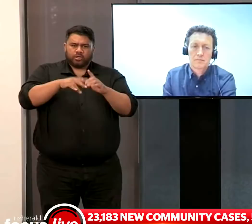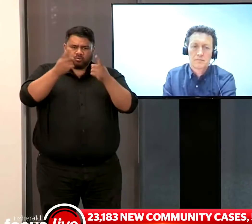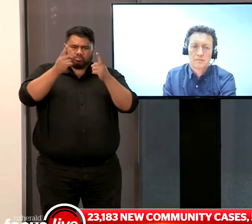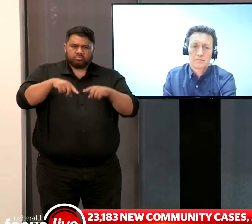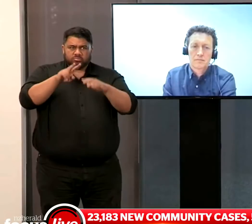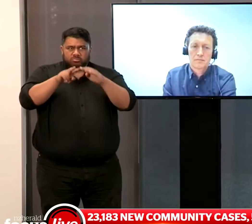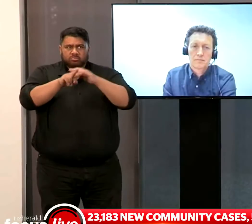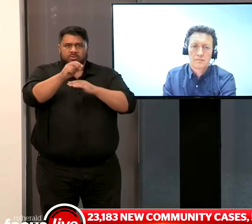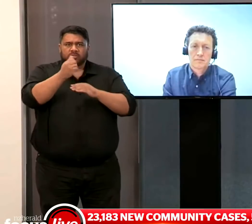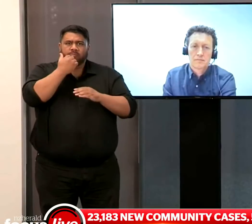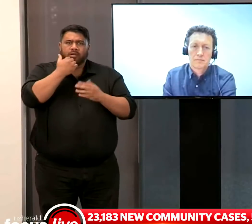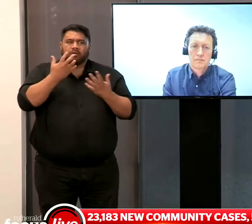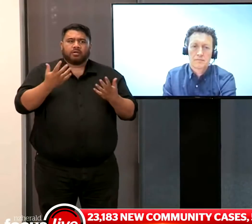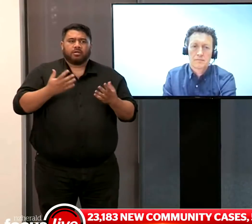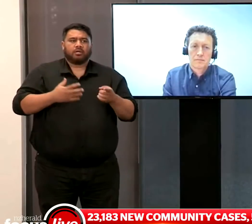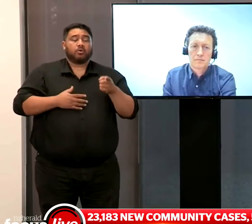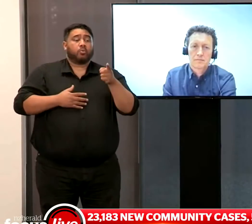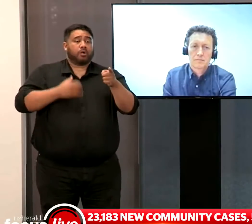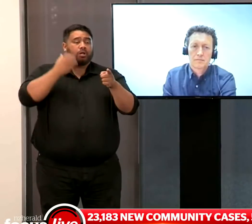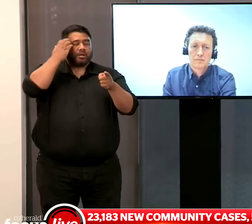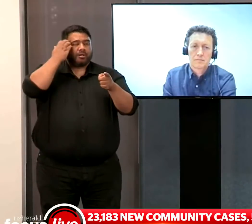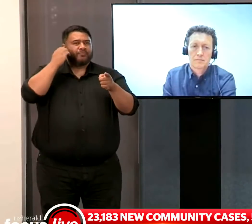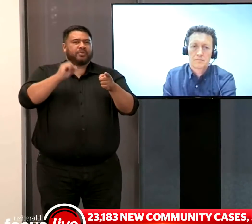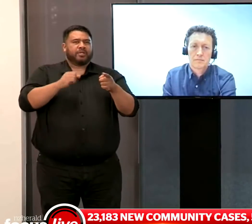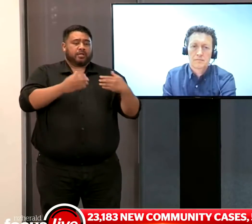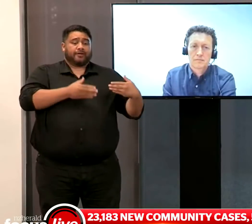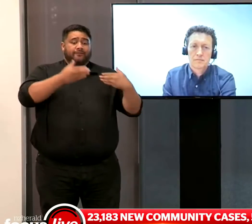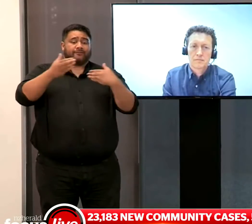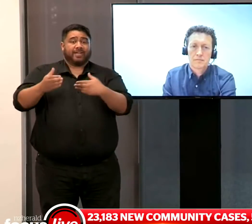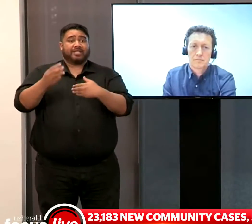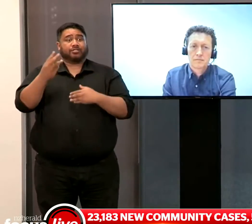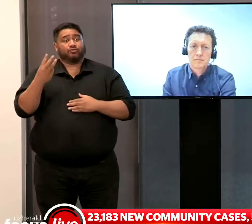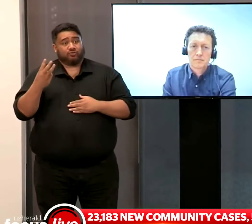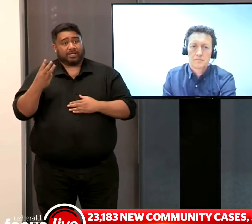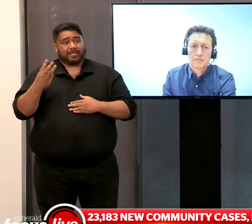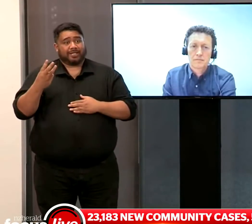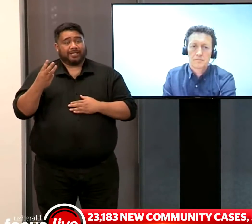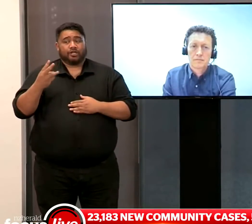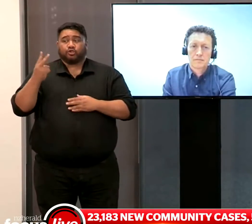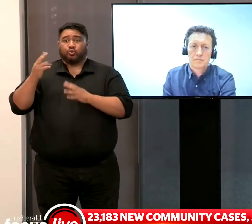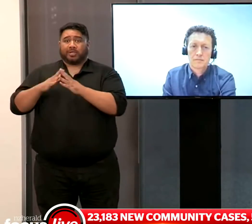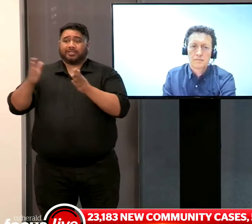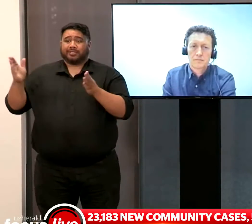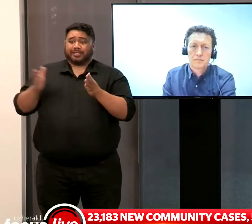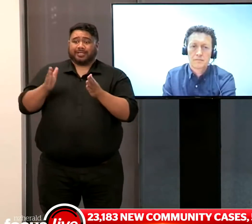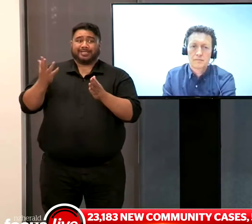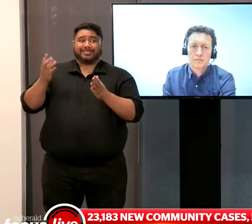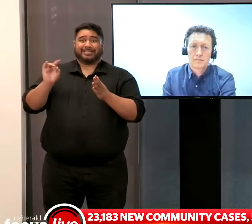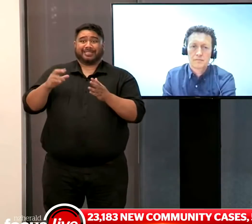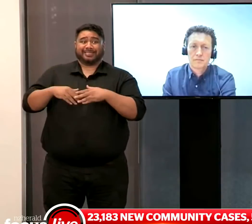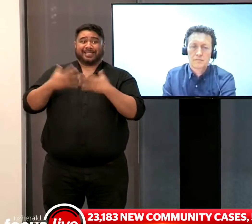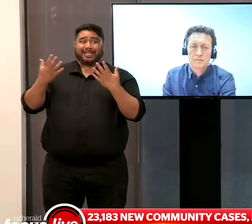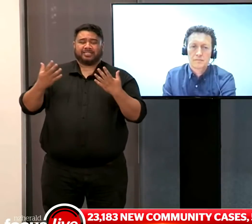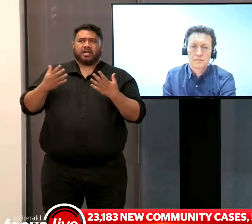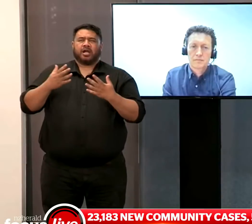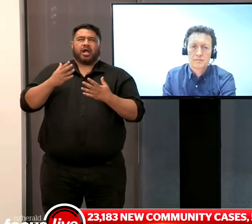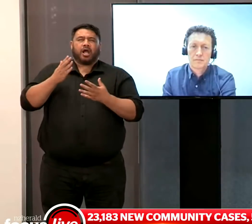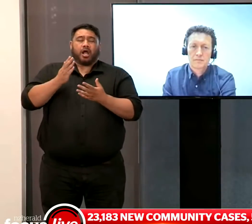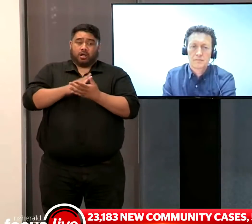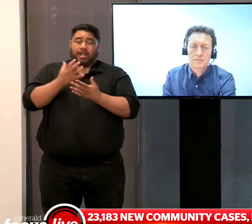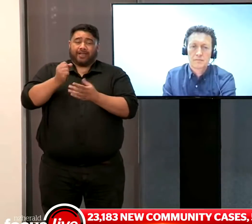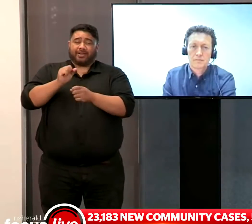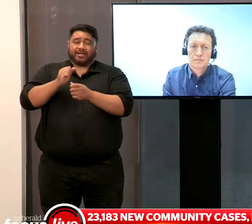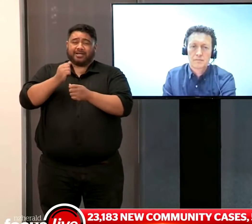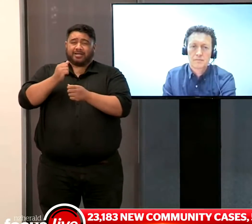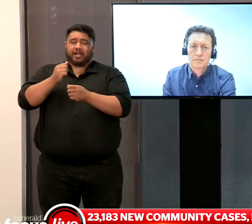from 14 to 10 days that happened with the move to phase 3. But I'd have to just go back and look at the modelling. I can't remember off the top of my head if